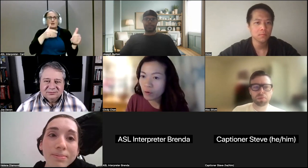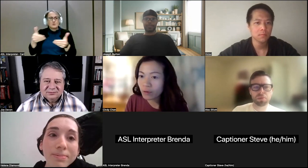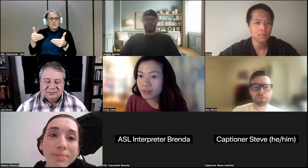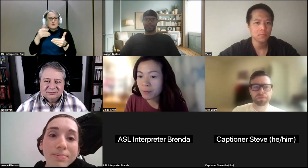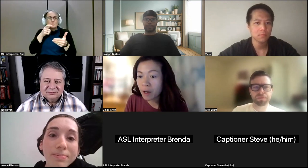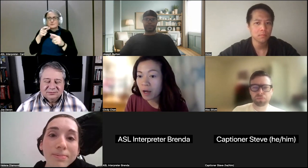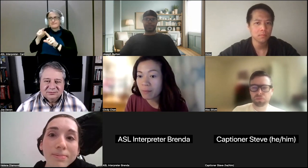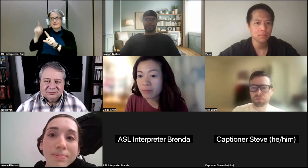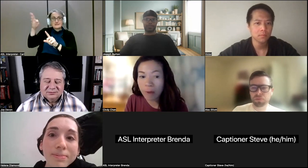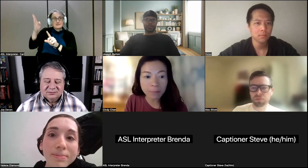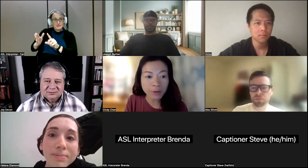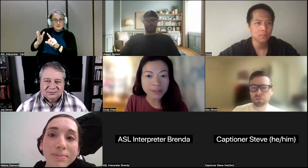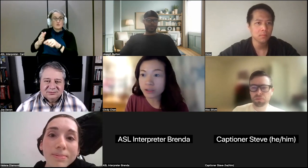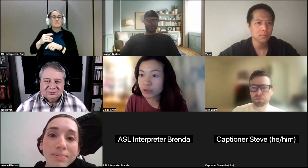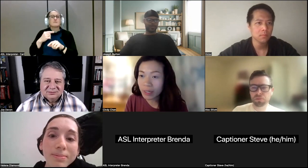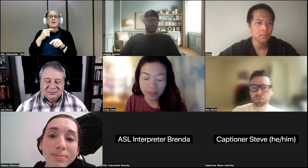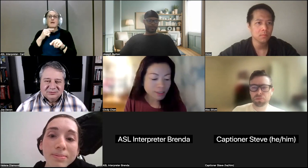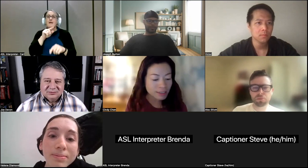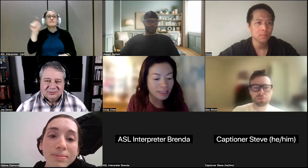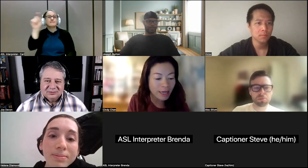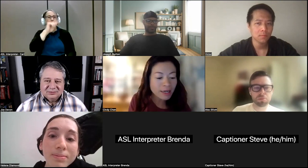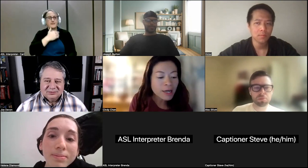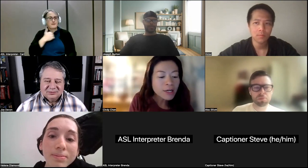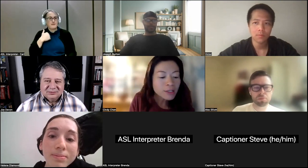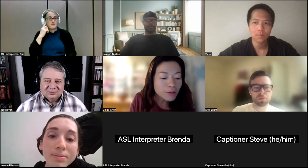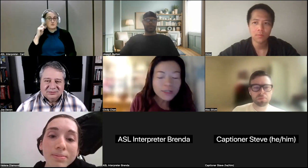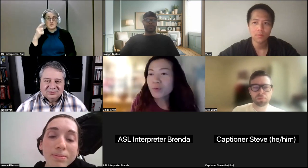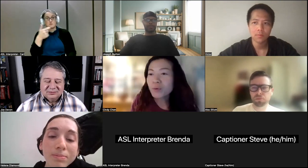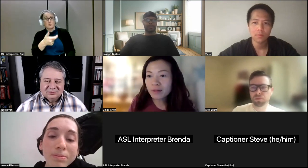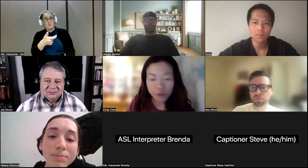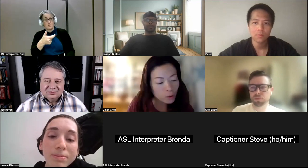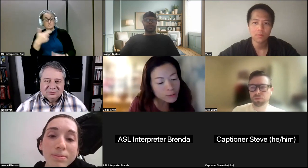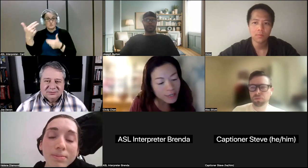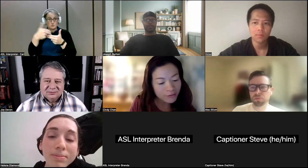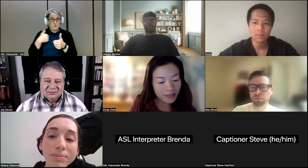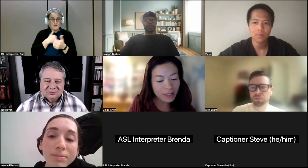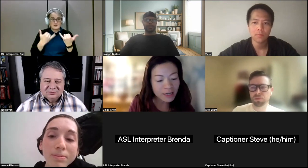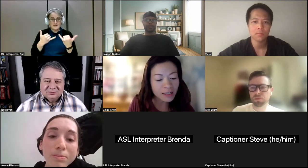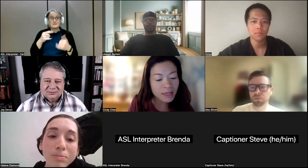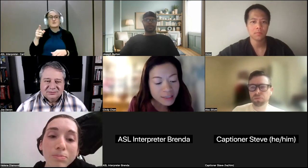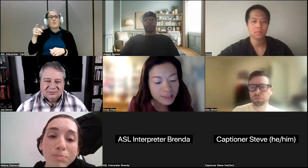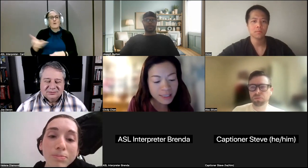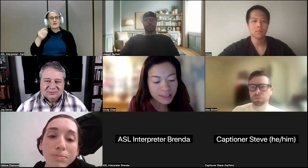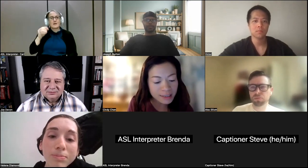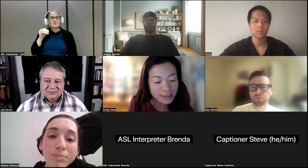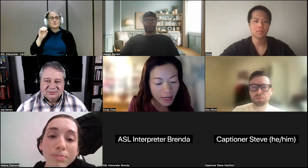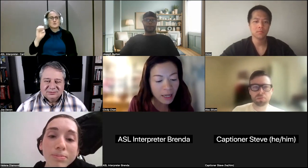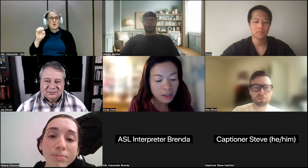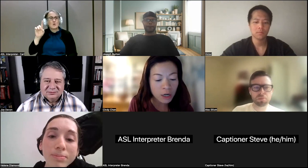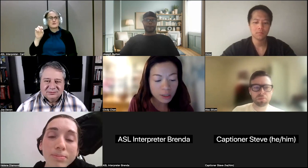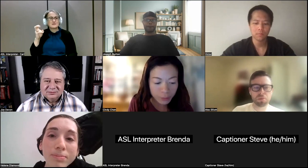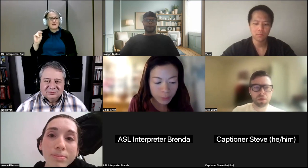and, of course, our members that are joining us today. So let's welcome Joe Devon. He is a seasoned